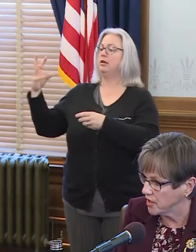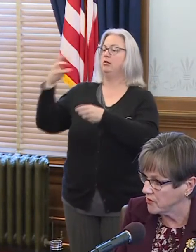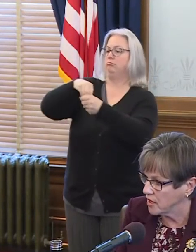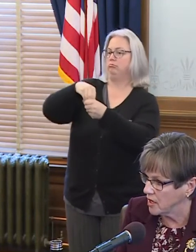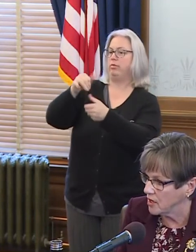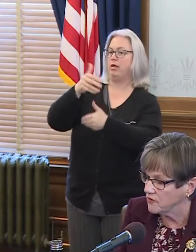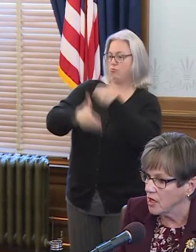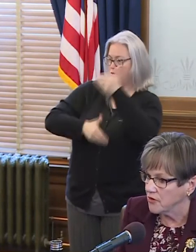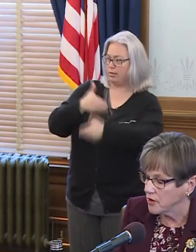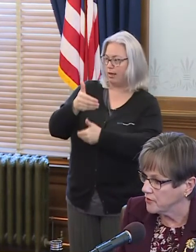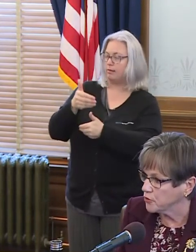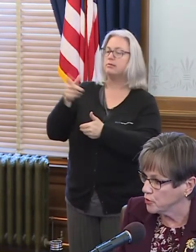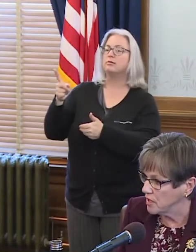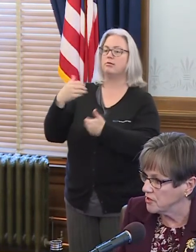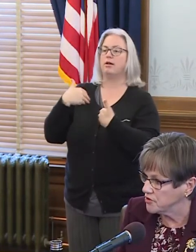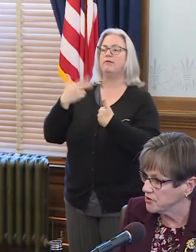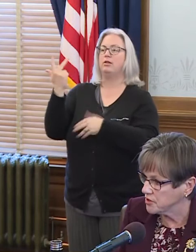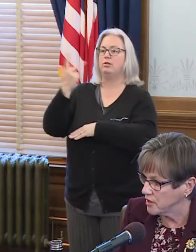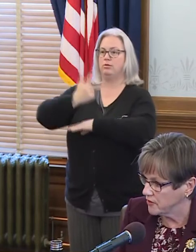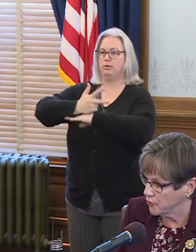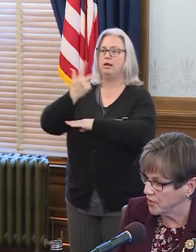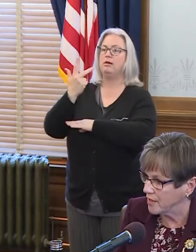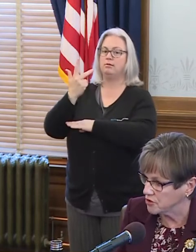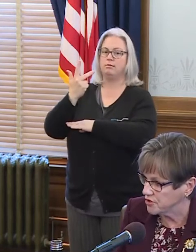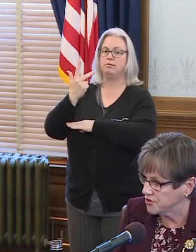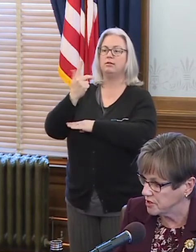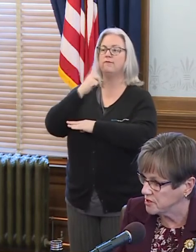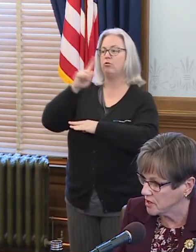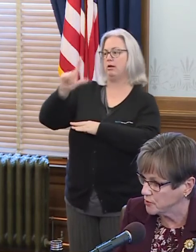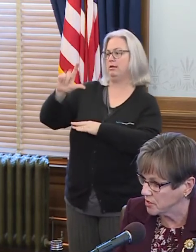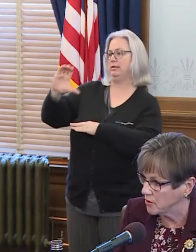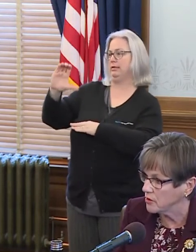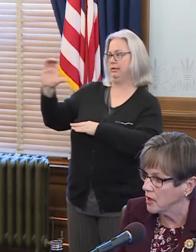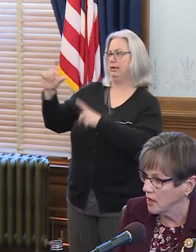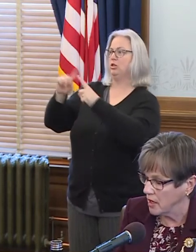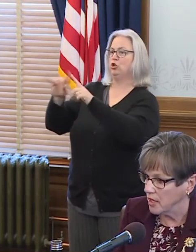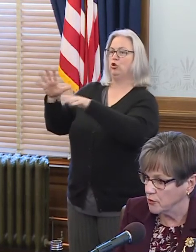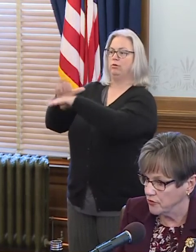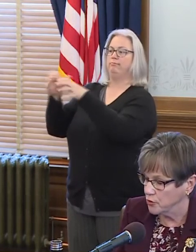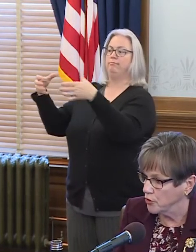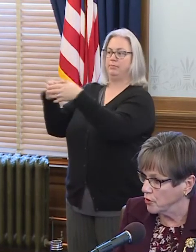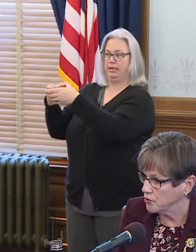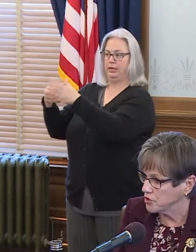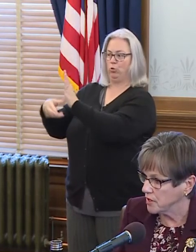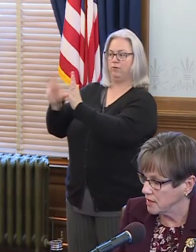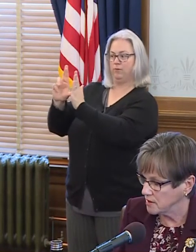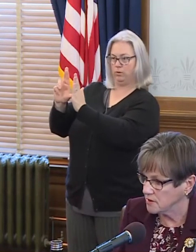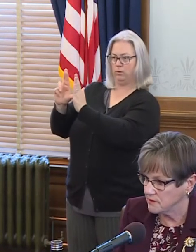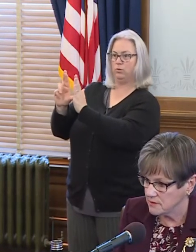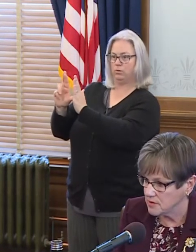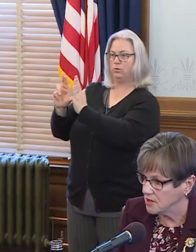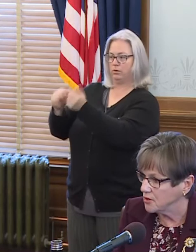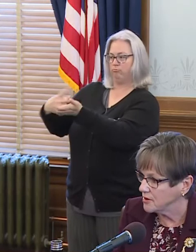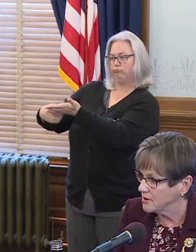so that they'll have 3 days for the LCC to come together and review those